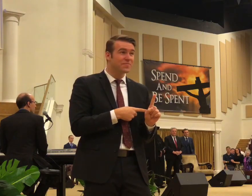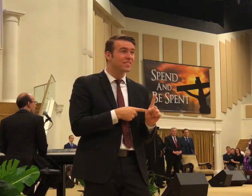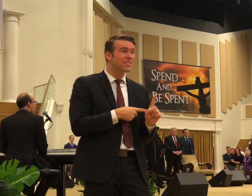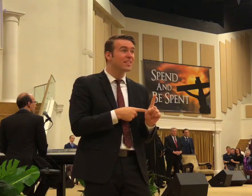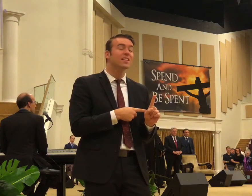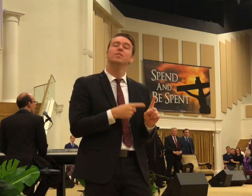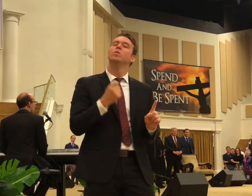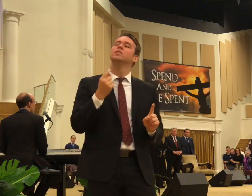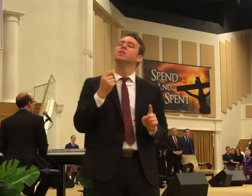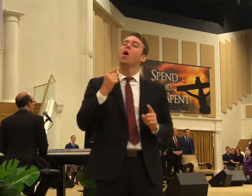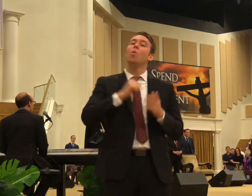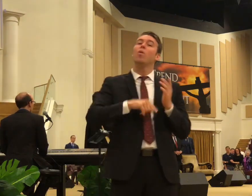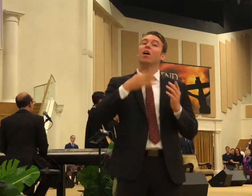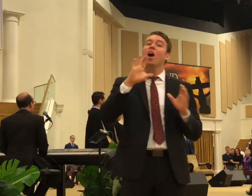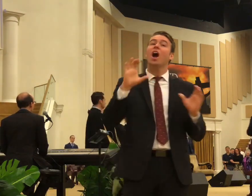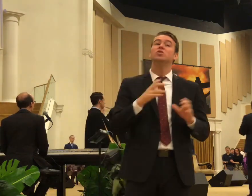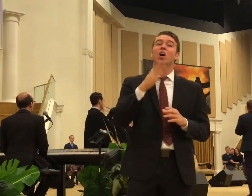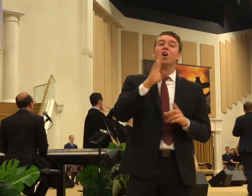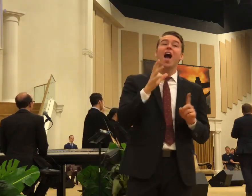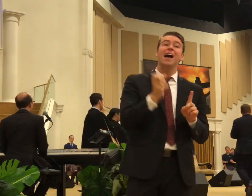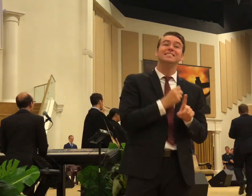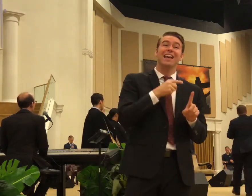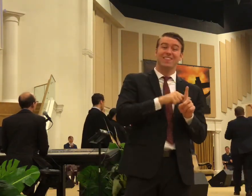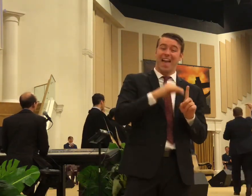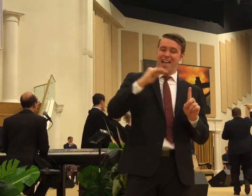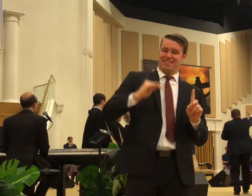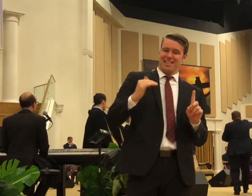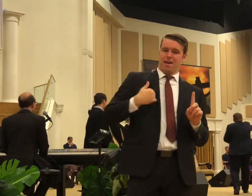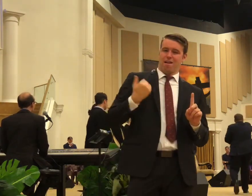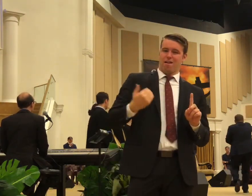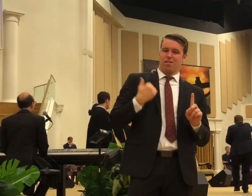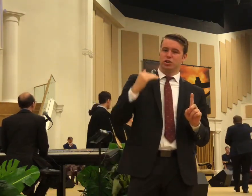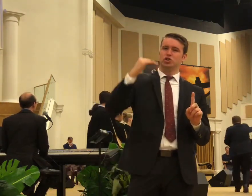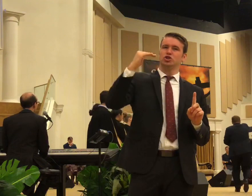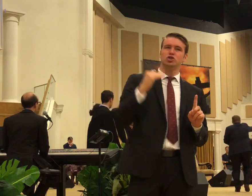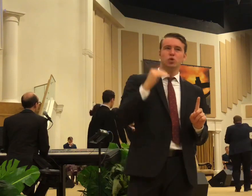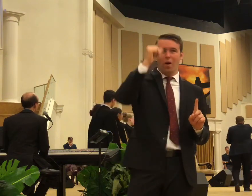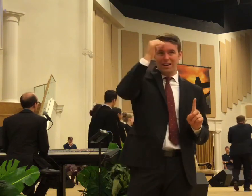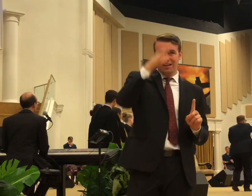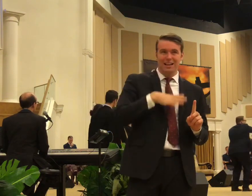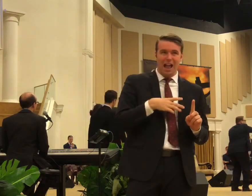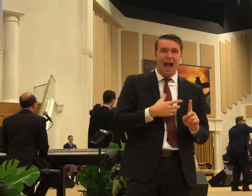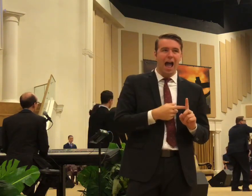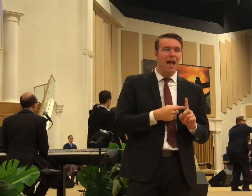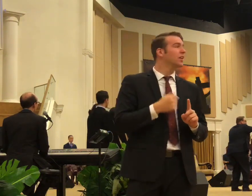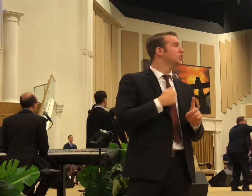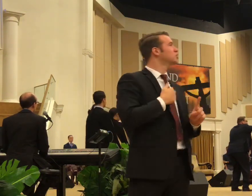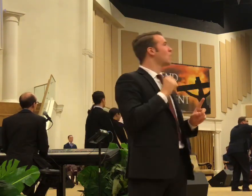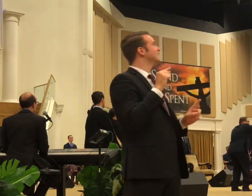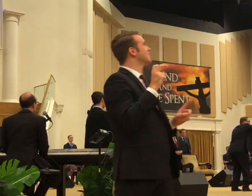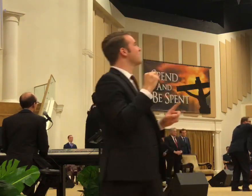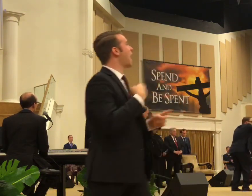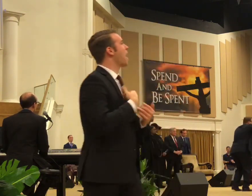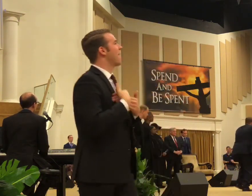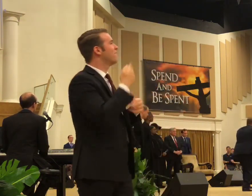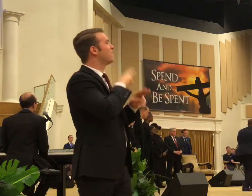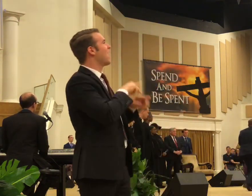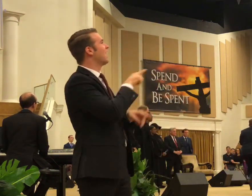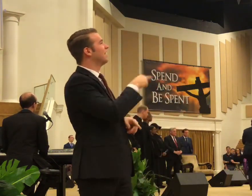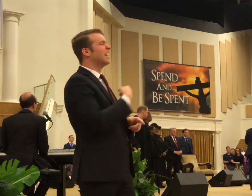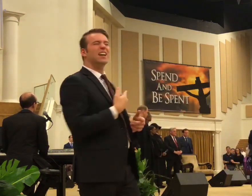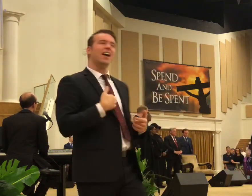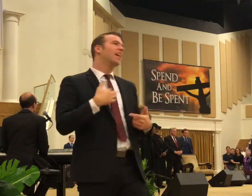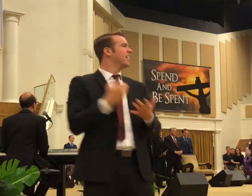You see what God had done? God had taken that little short guy. Sorry, Stephen, I'm having fun. This is preacher